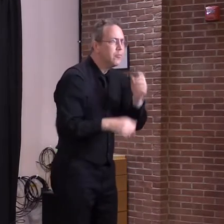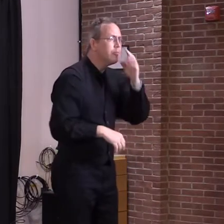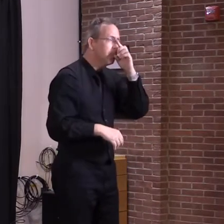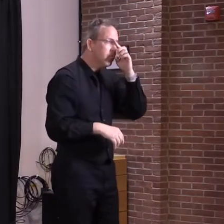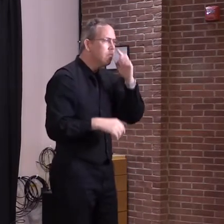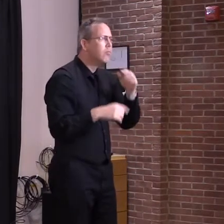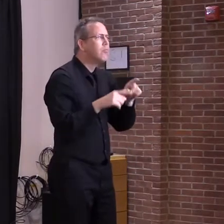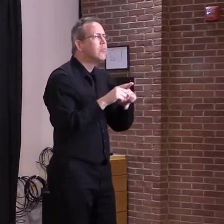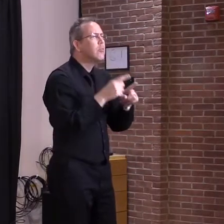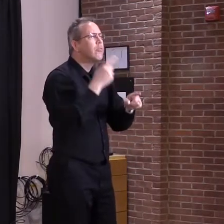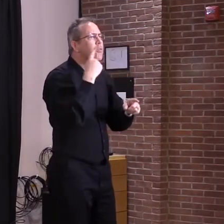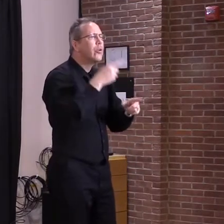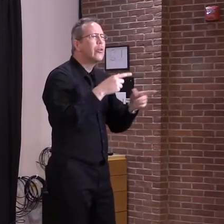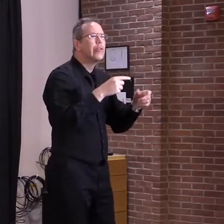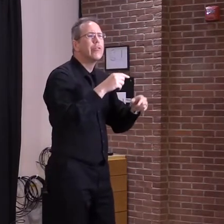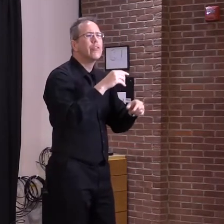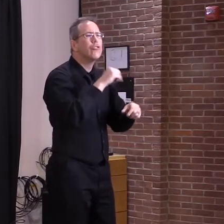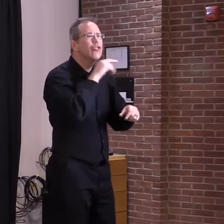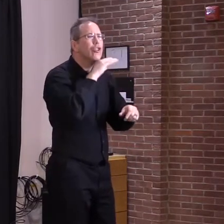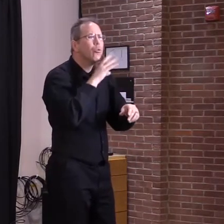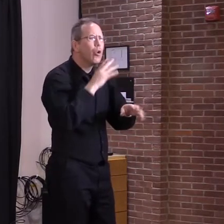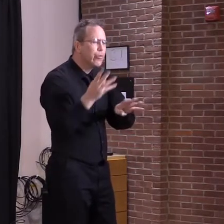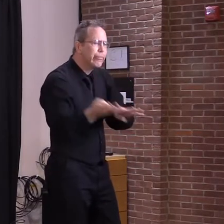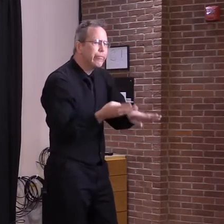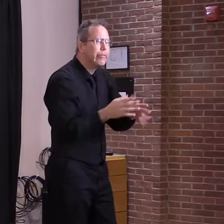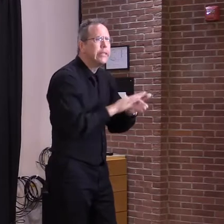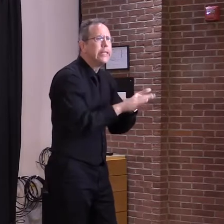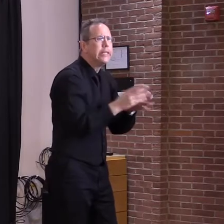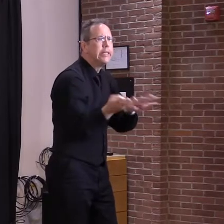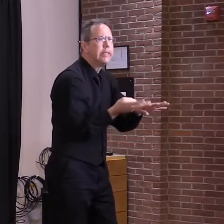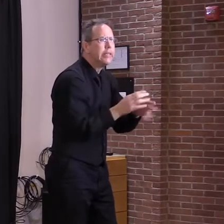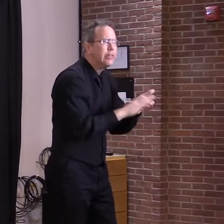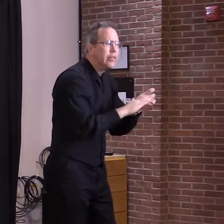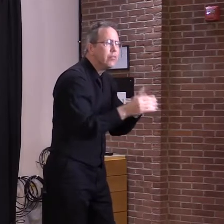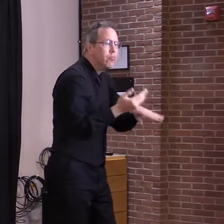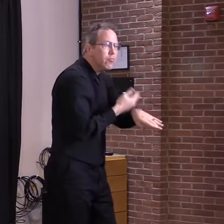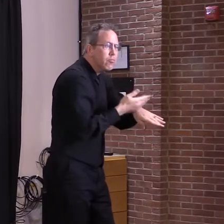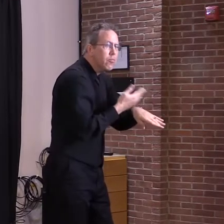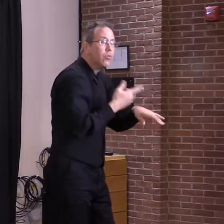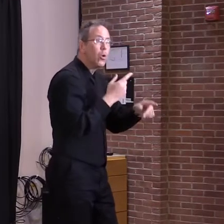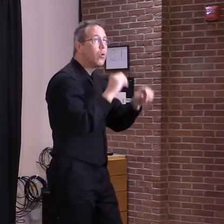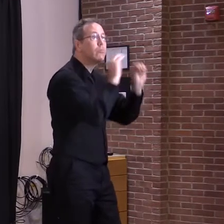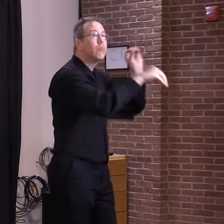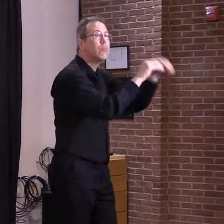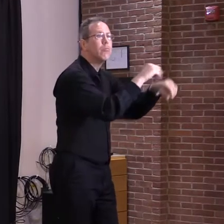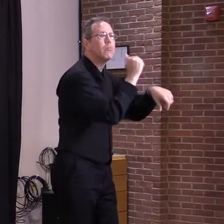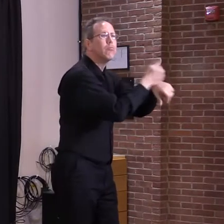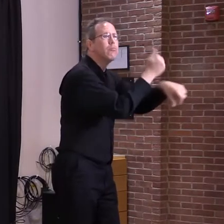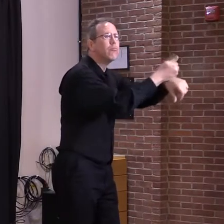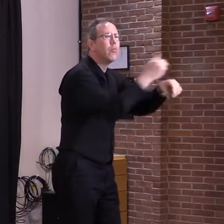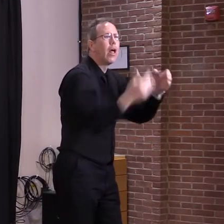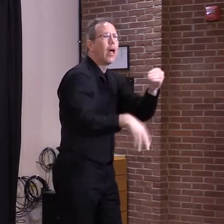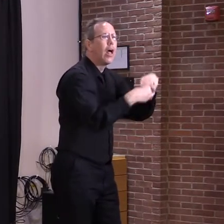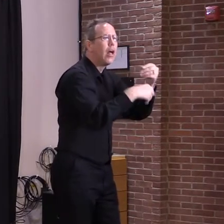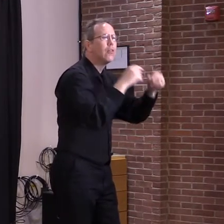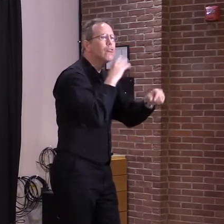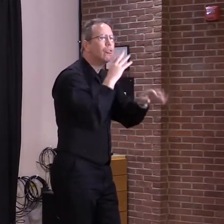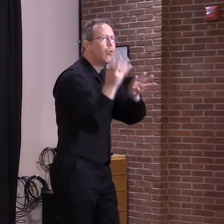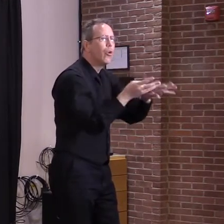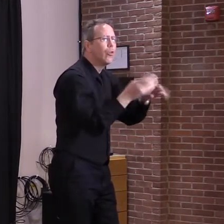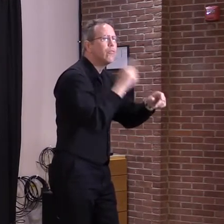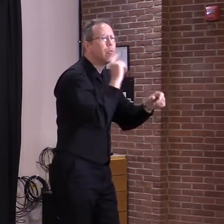polluted land and buildings so that some future development could occur. So, for example, these projects are cleaning up